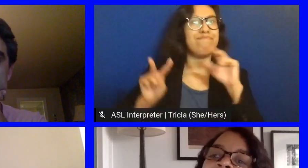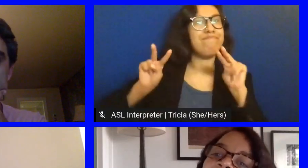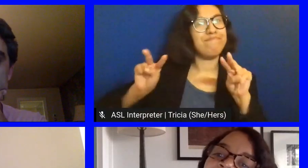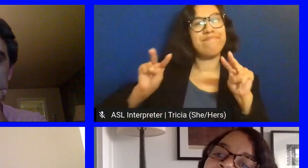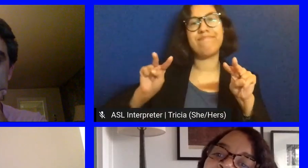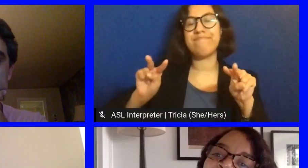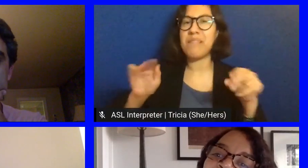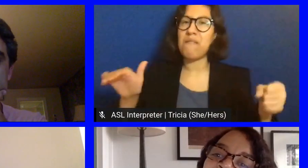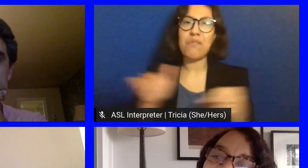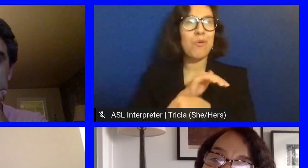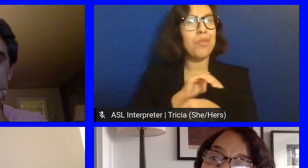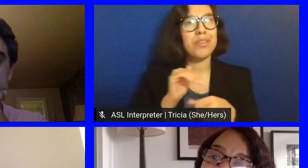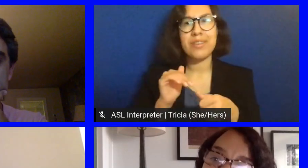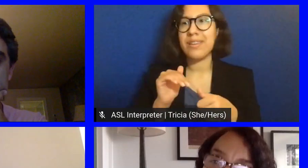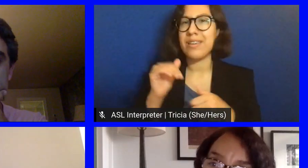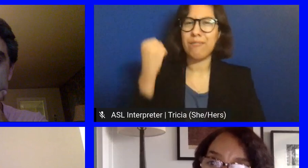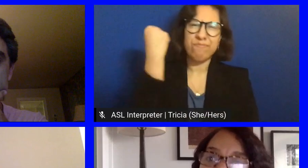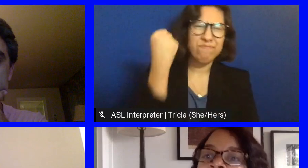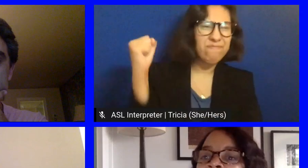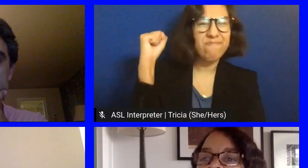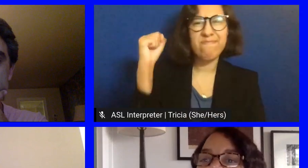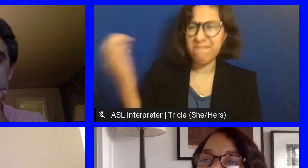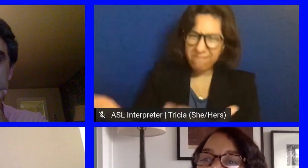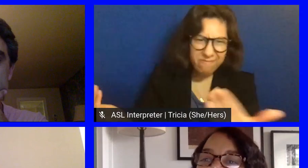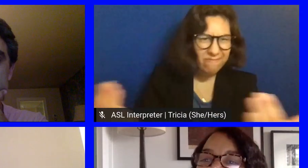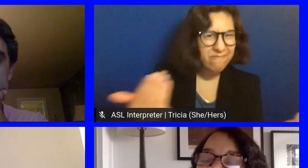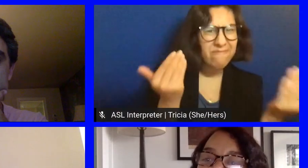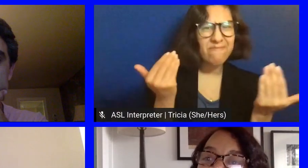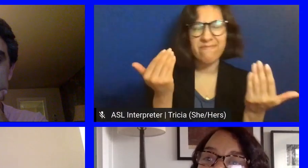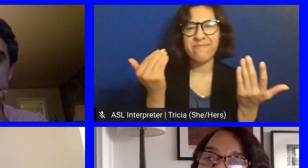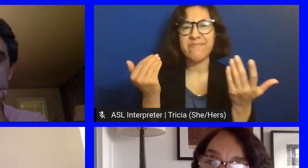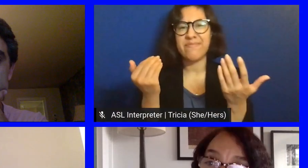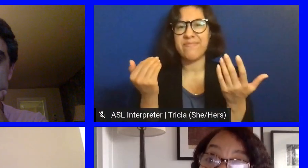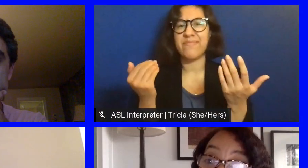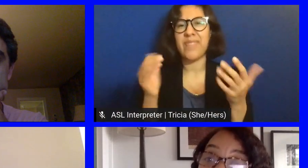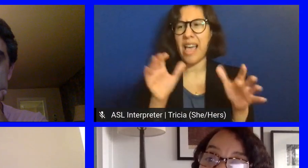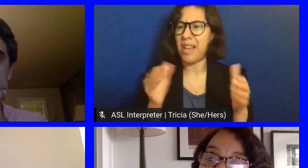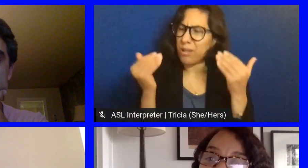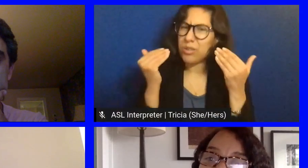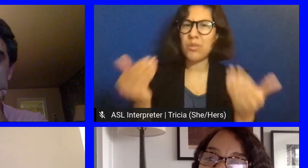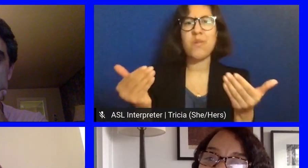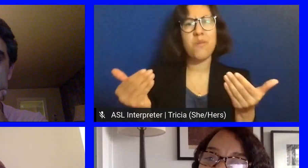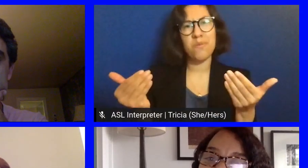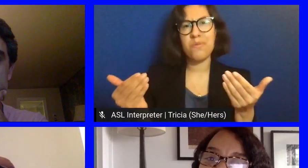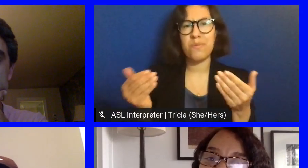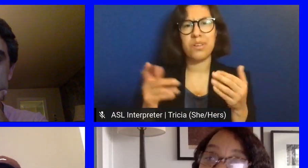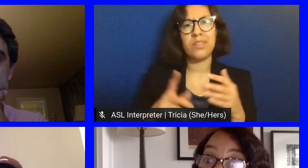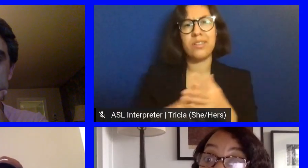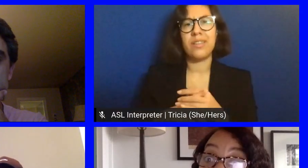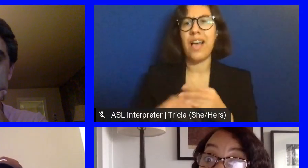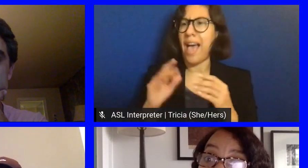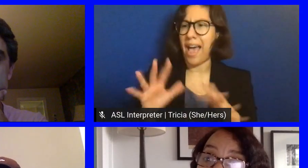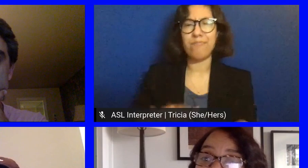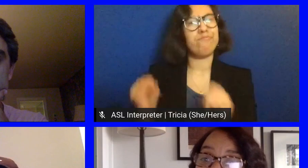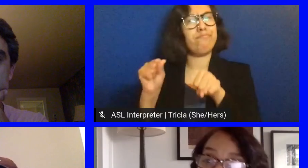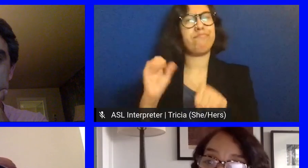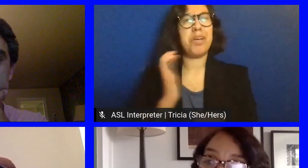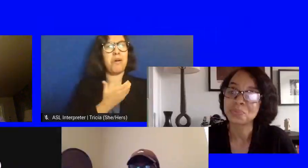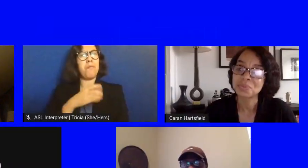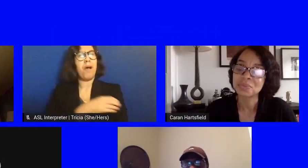fully activate each other and take a leap forward and claim our